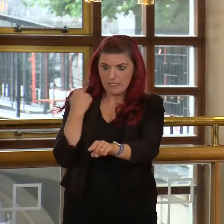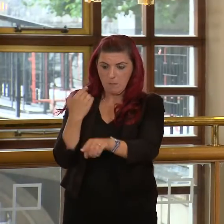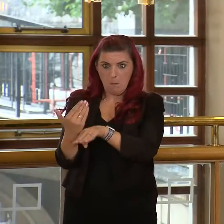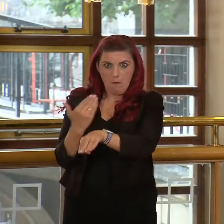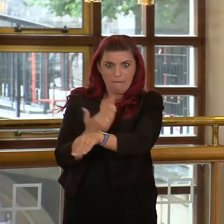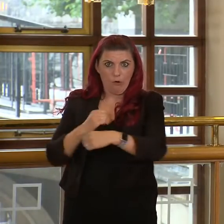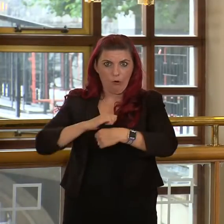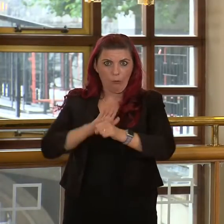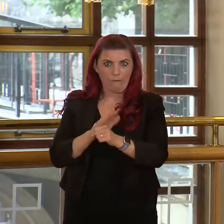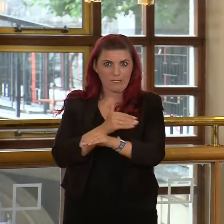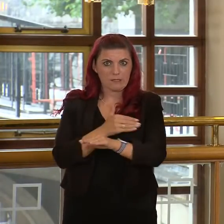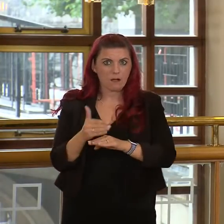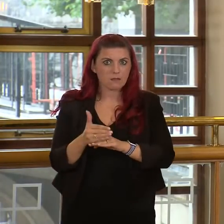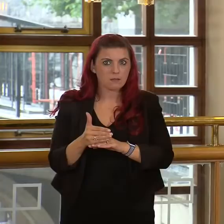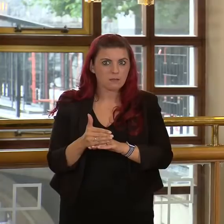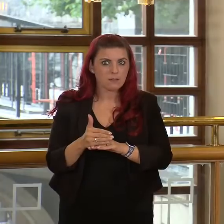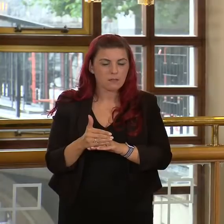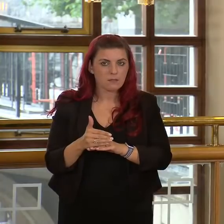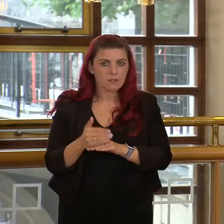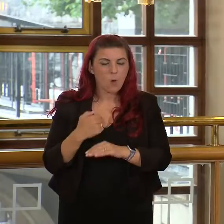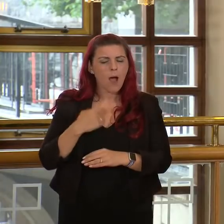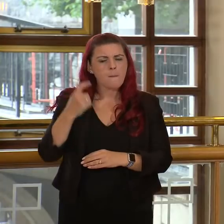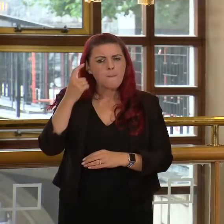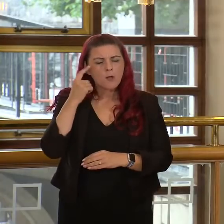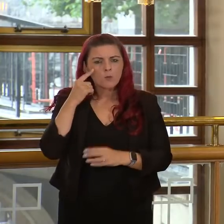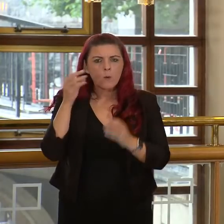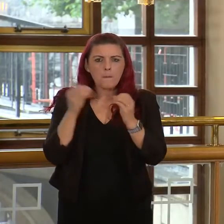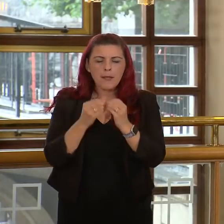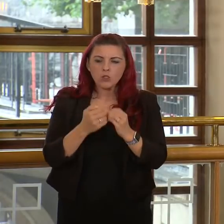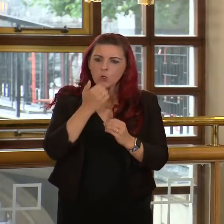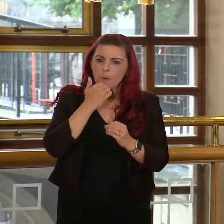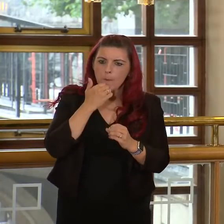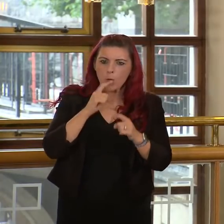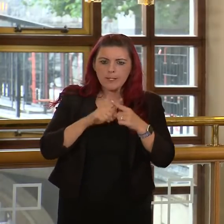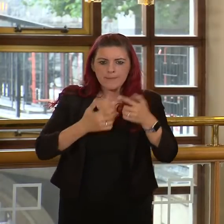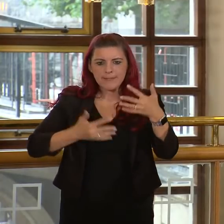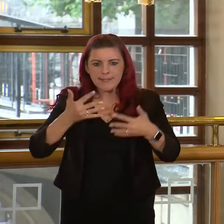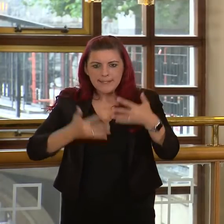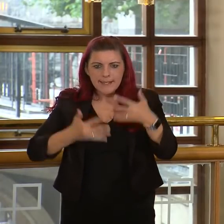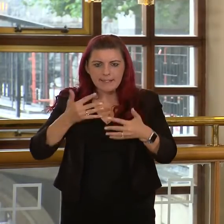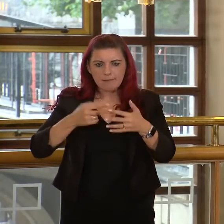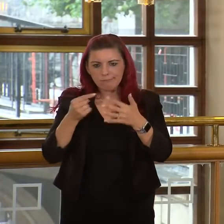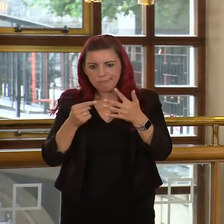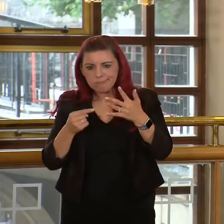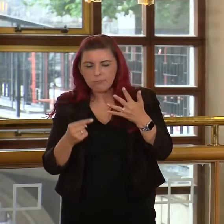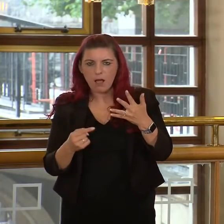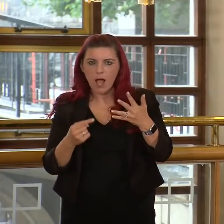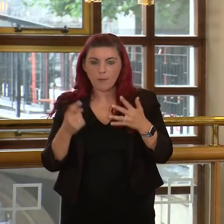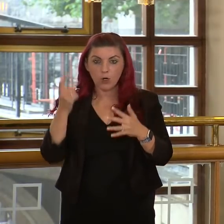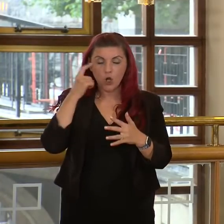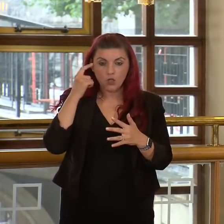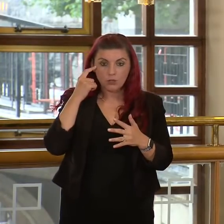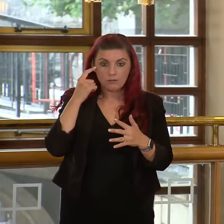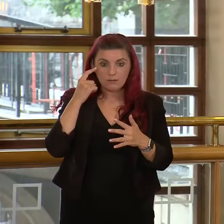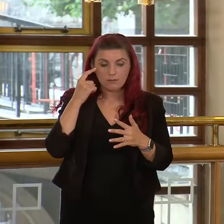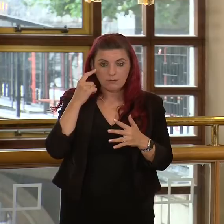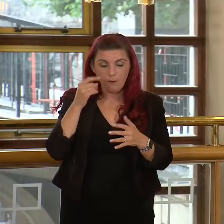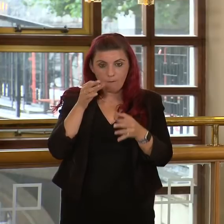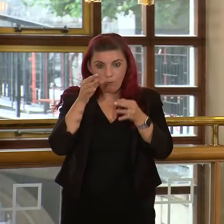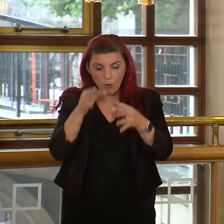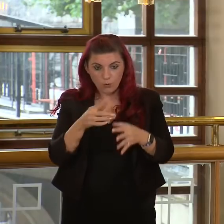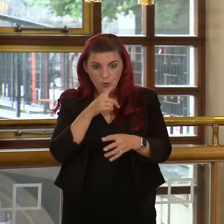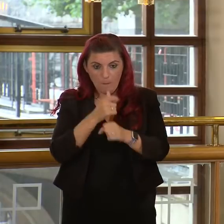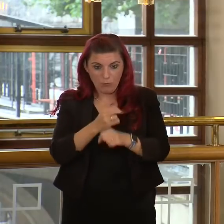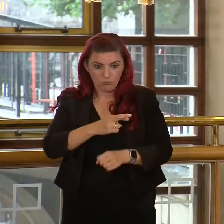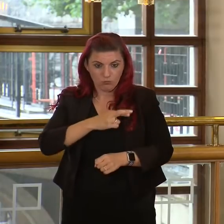and serious way. I'm conscious that when we quote figures and statistics and talk of progress, that behind every figure is a real person, a